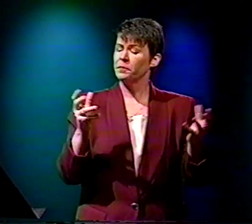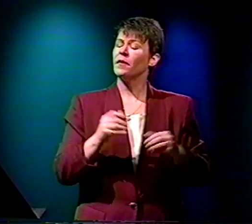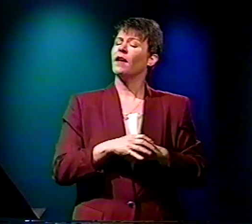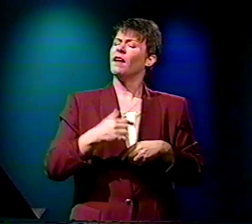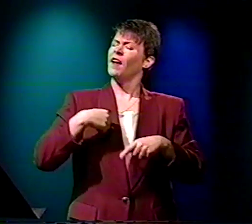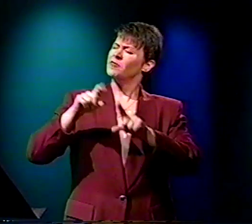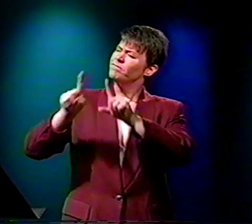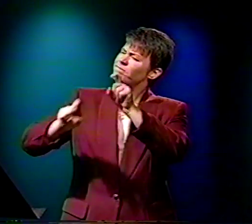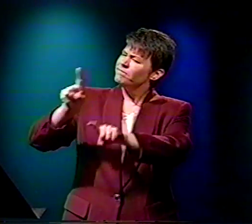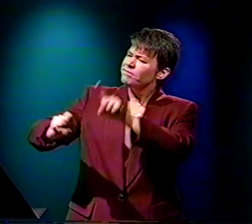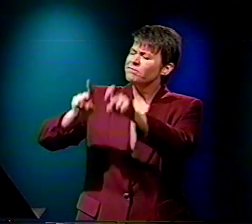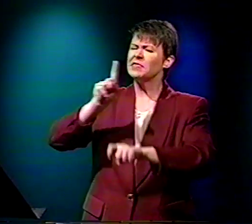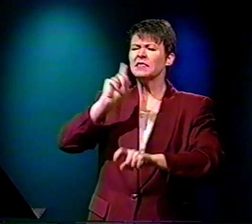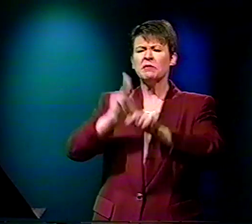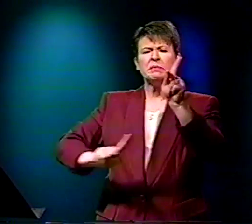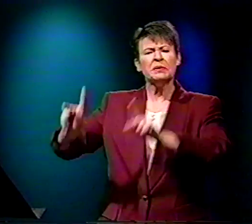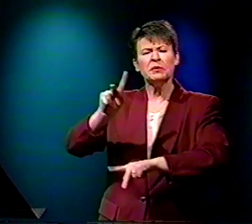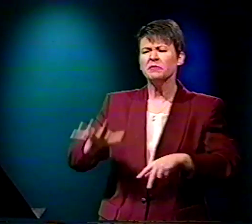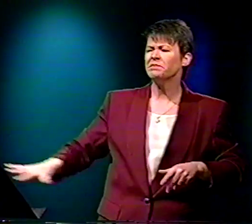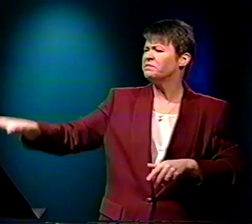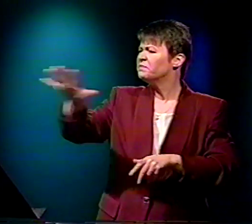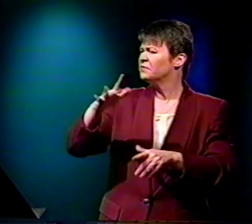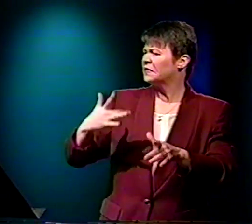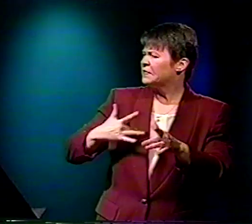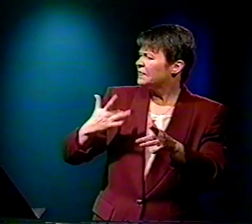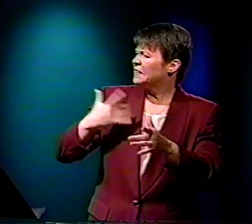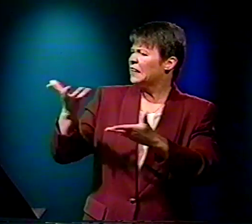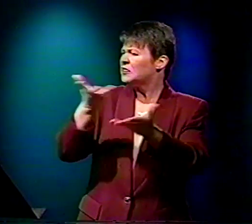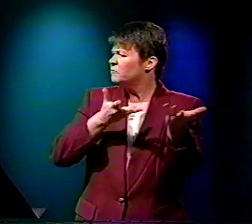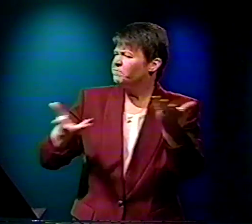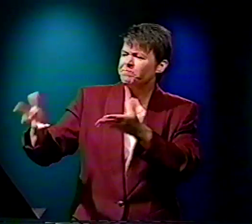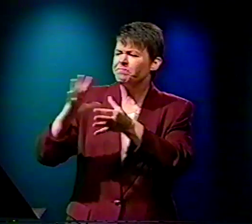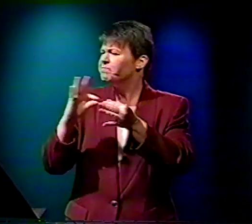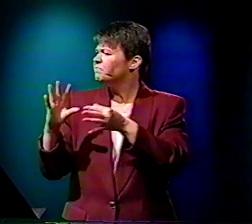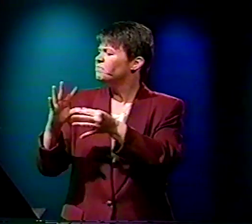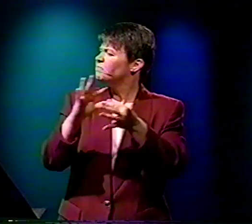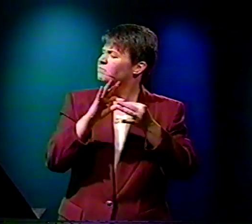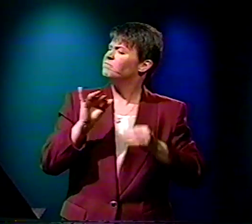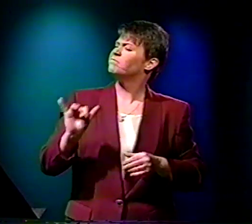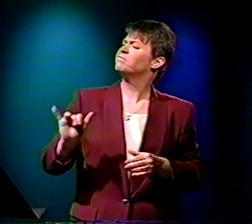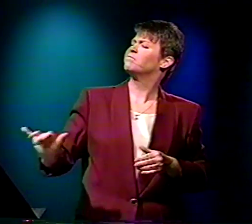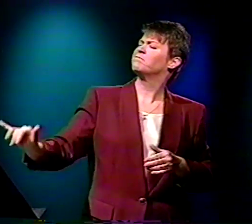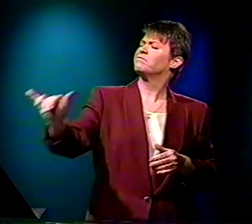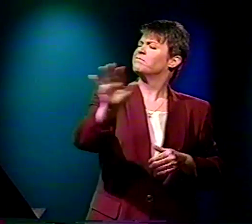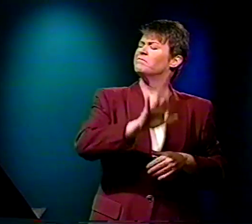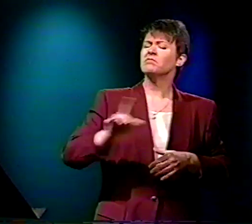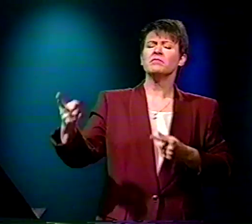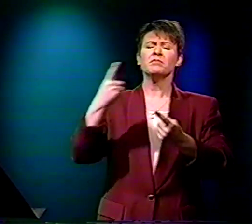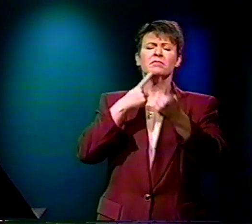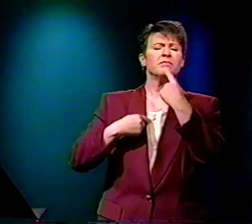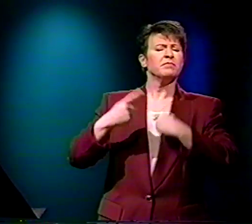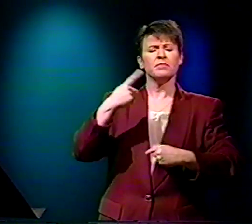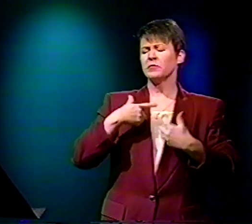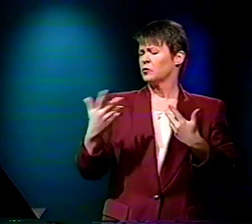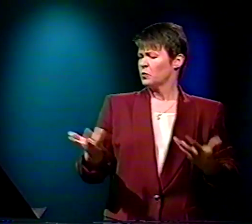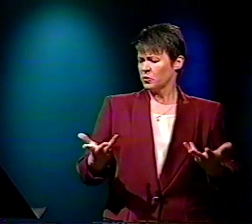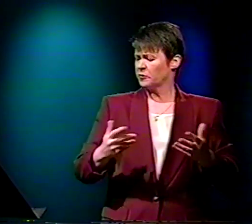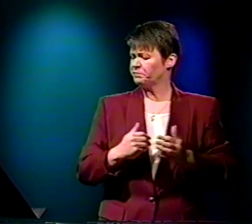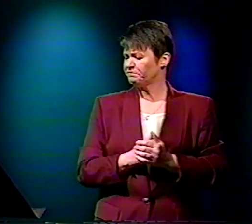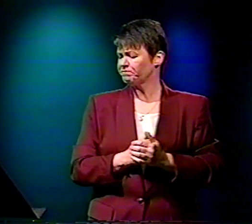us all a lot. You know, when I ask deaf people throughout the country how they feel about interpreting services, I've heard a number of stories,